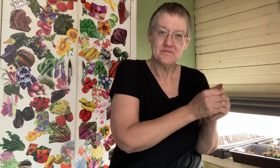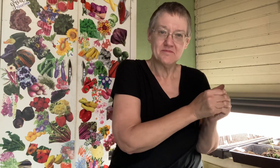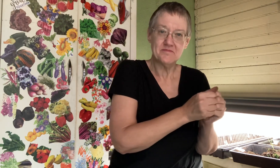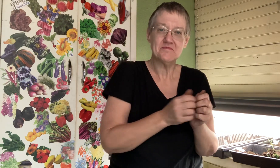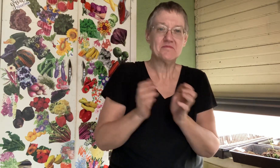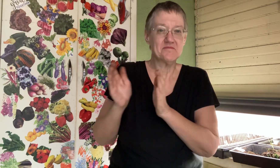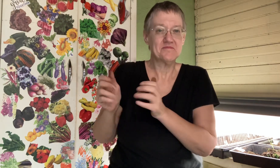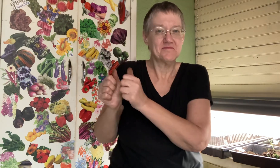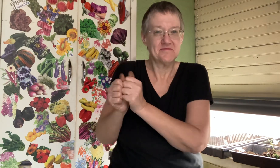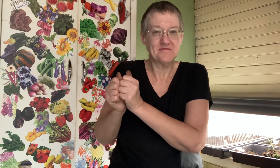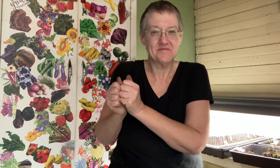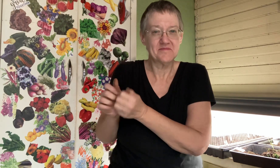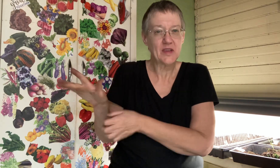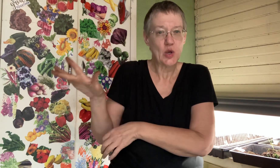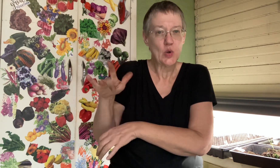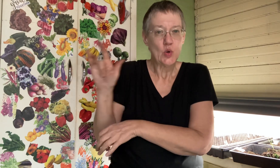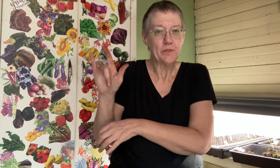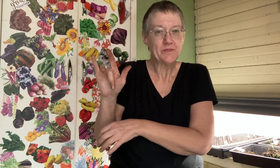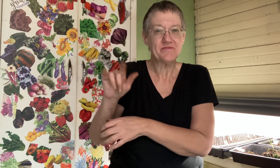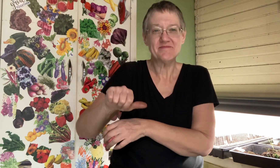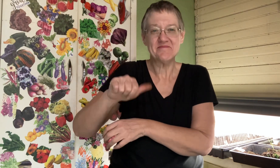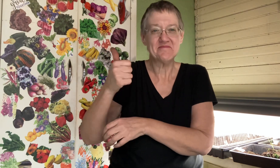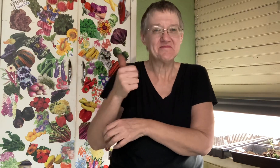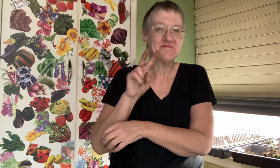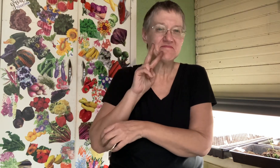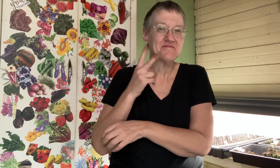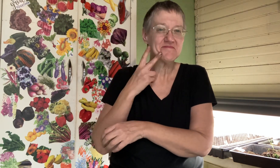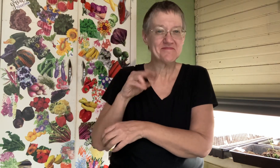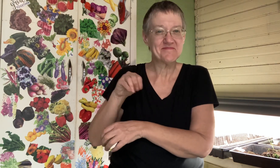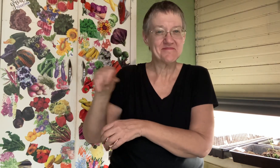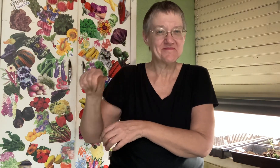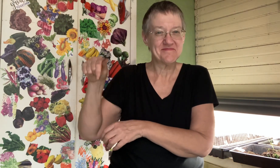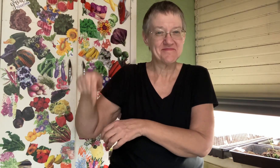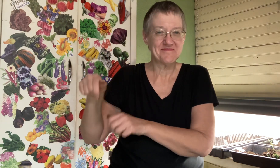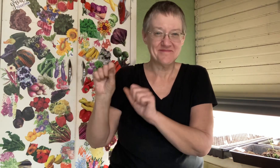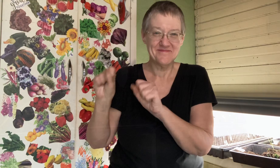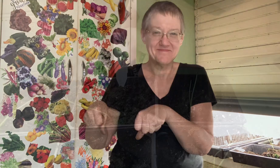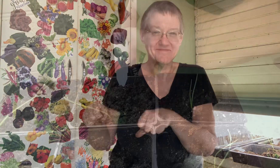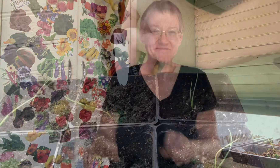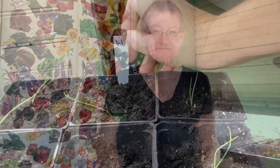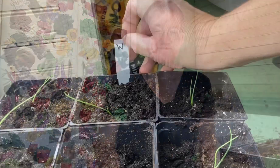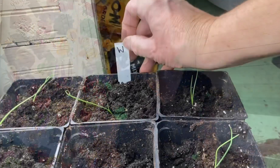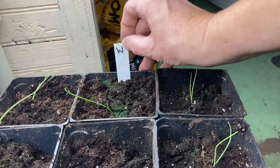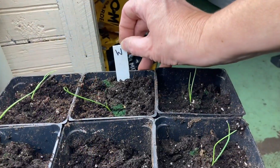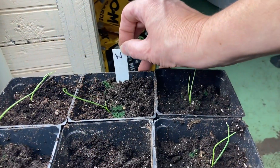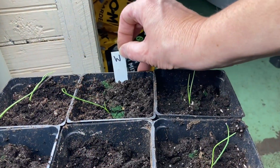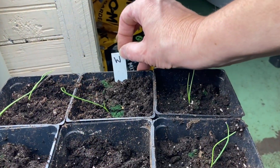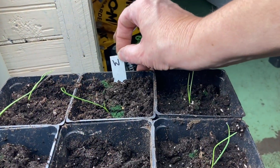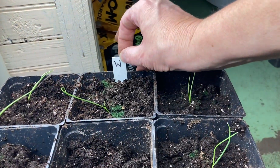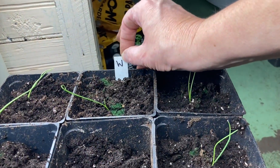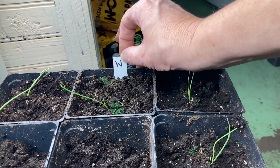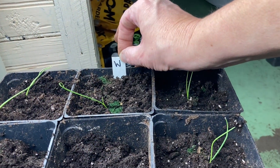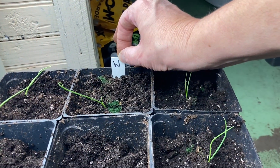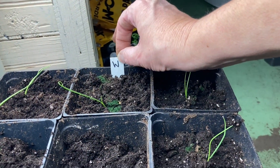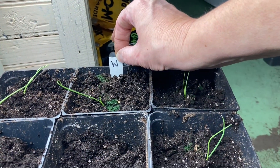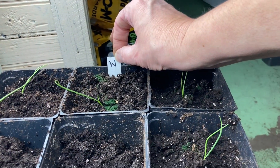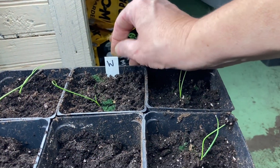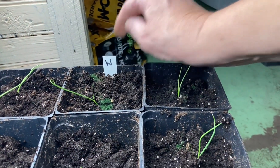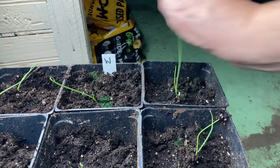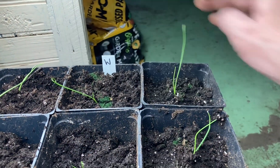at 125 days. So I want to make sure I plant them together so that when the little red Italian onions are done, I can